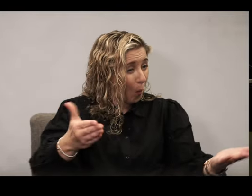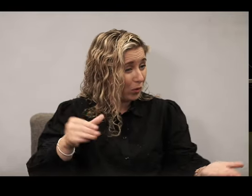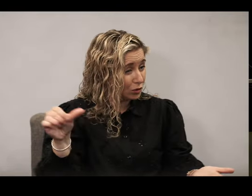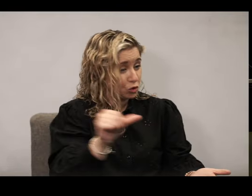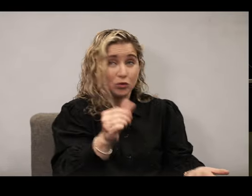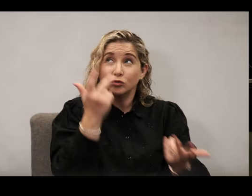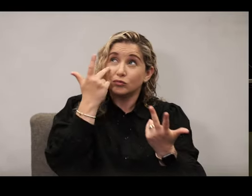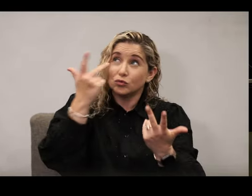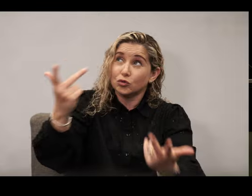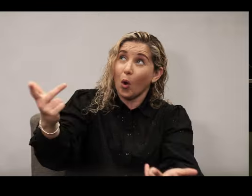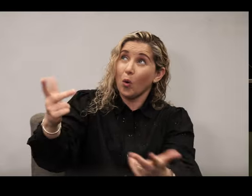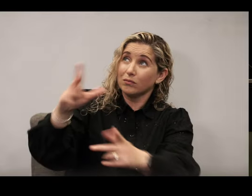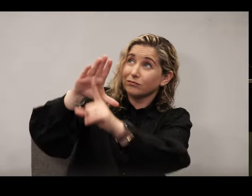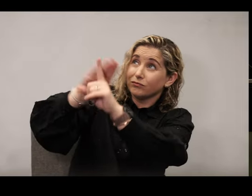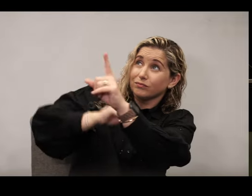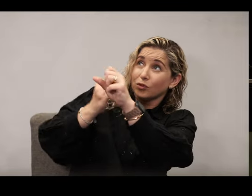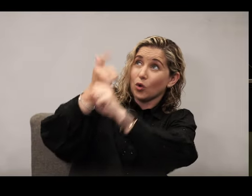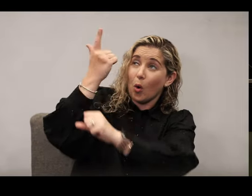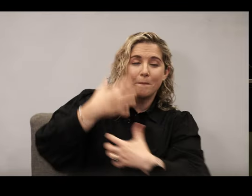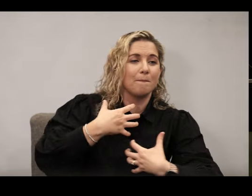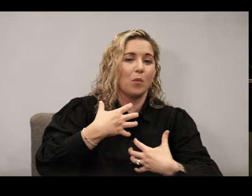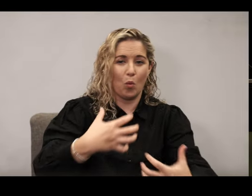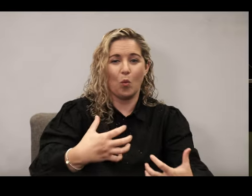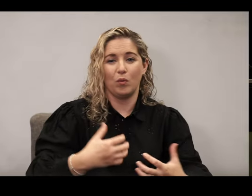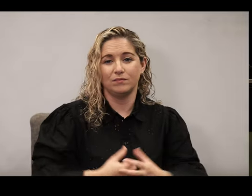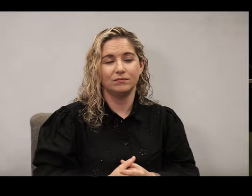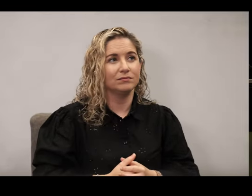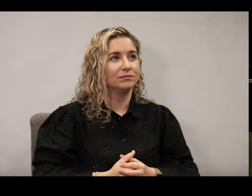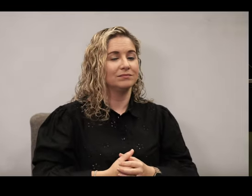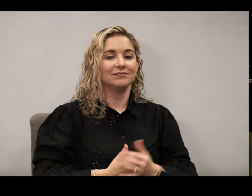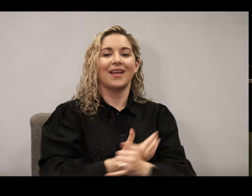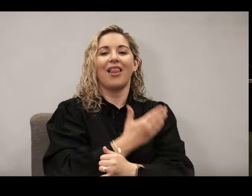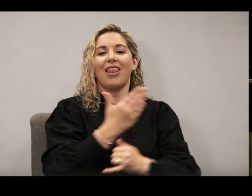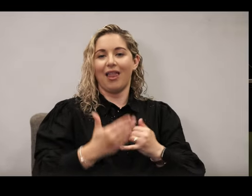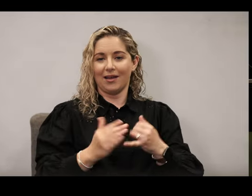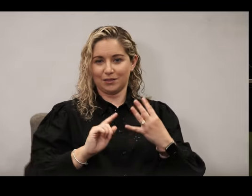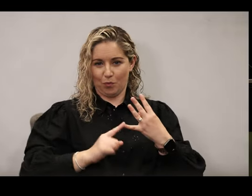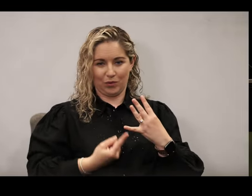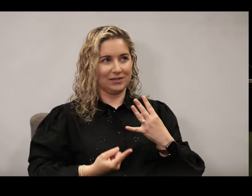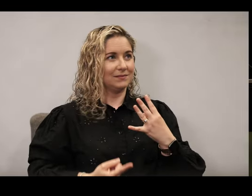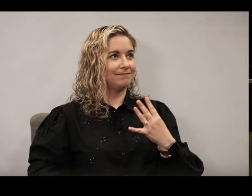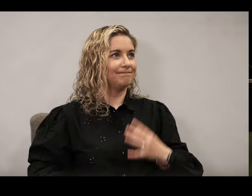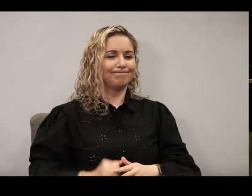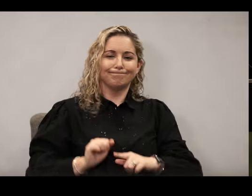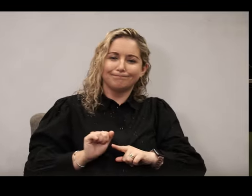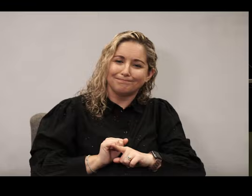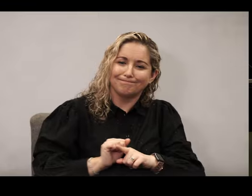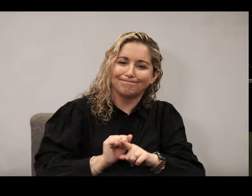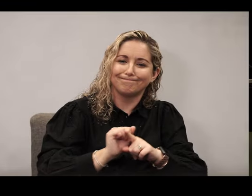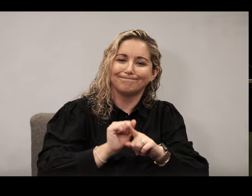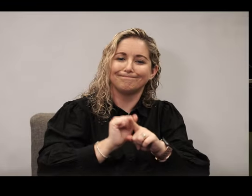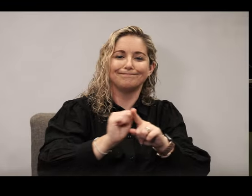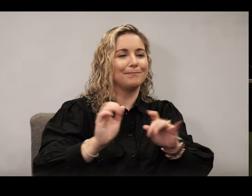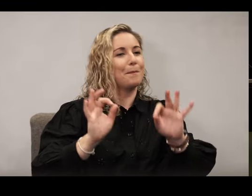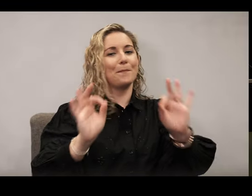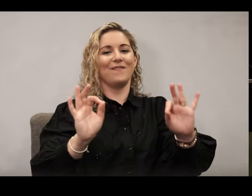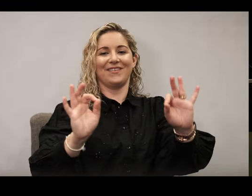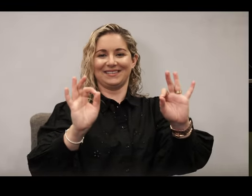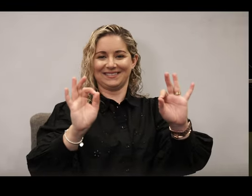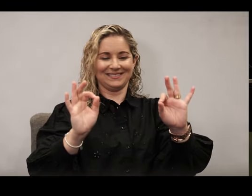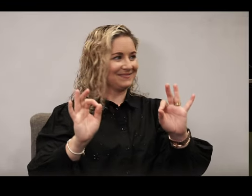fully. Final era, era four, the perfected image. When Christ comes